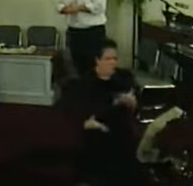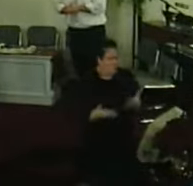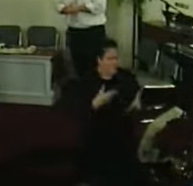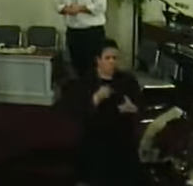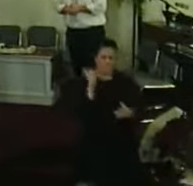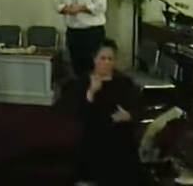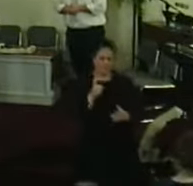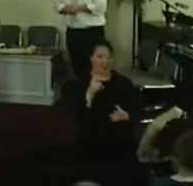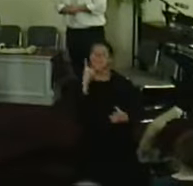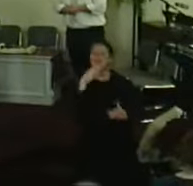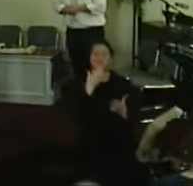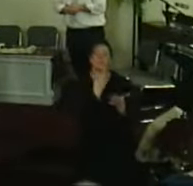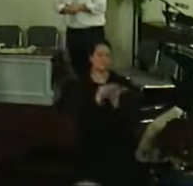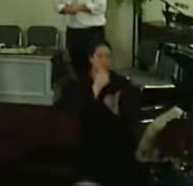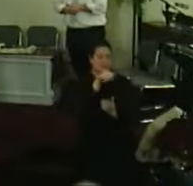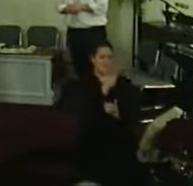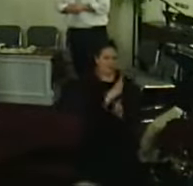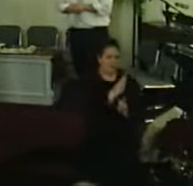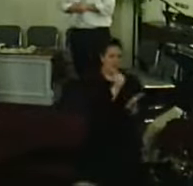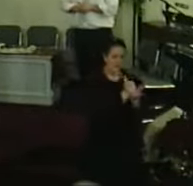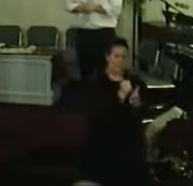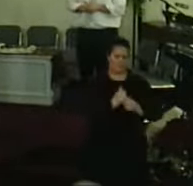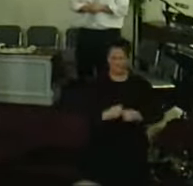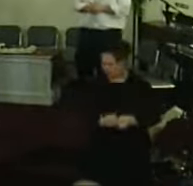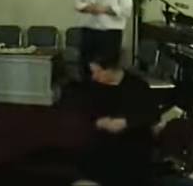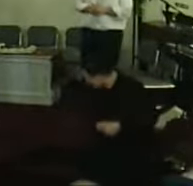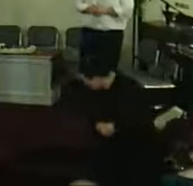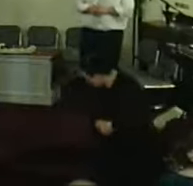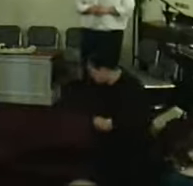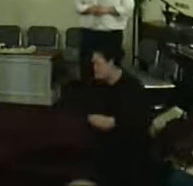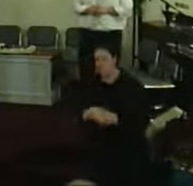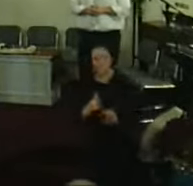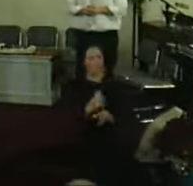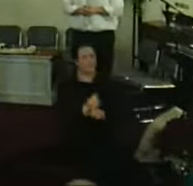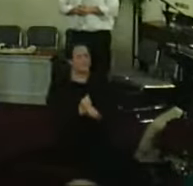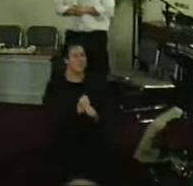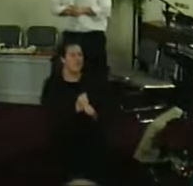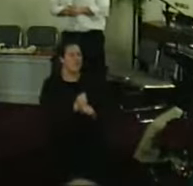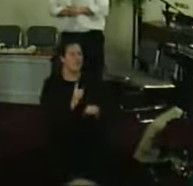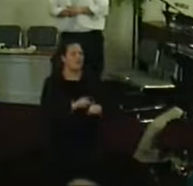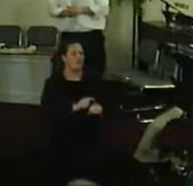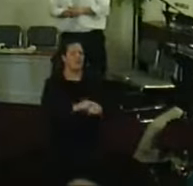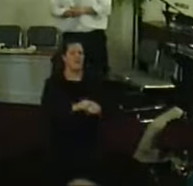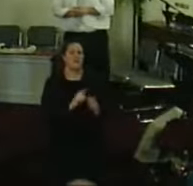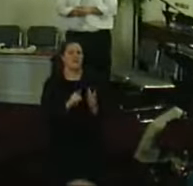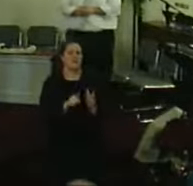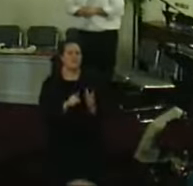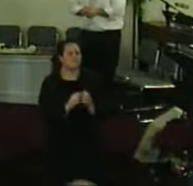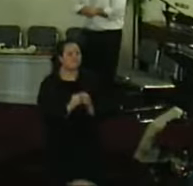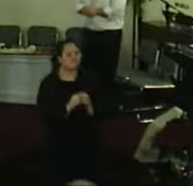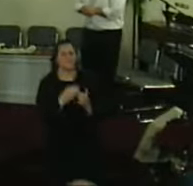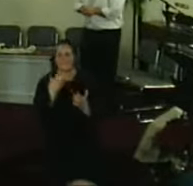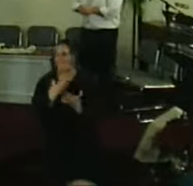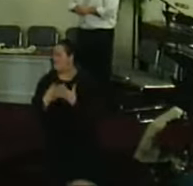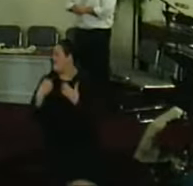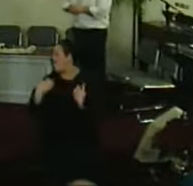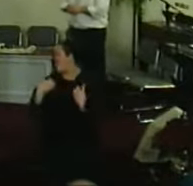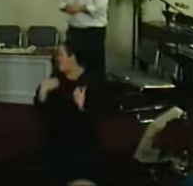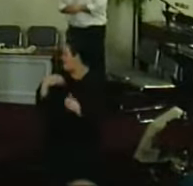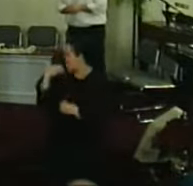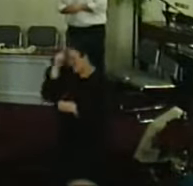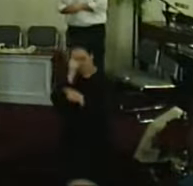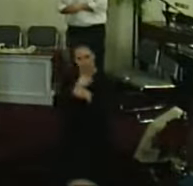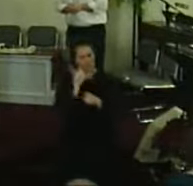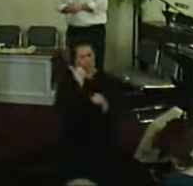good God. Hallelujah. We're going to take just a moment here. We're glad to have Brother Sister Erickson with us. He's going to be ministering in this